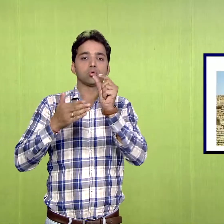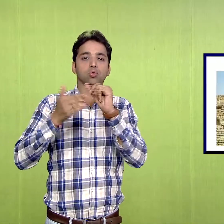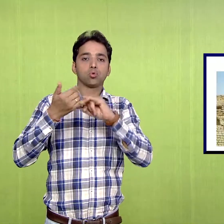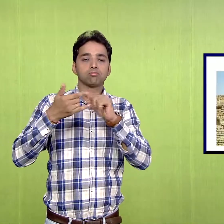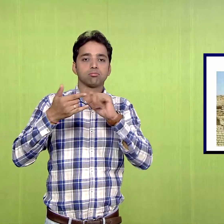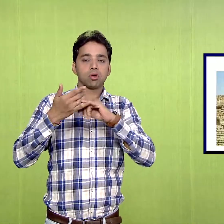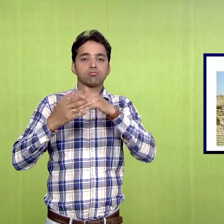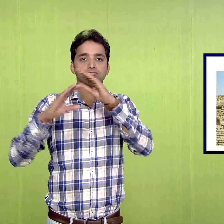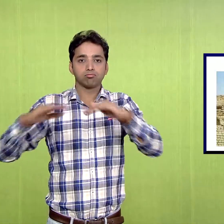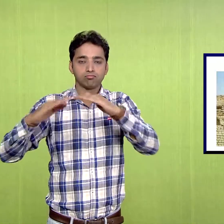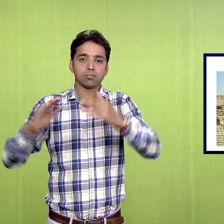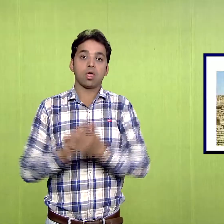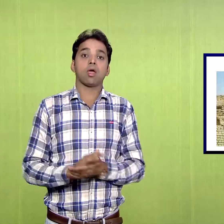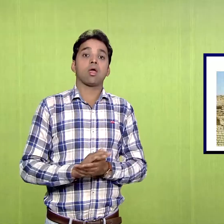Number 2, pillared halls.